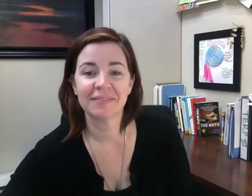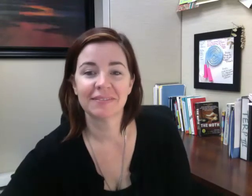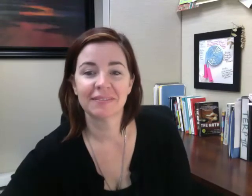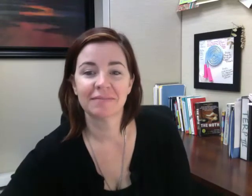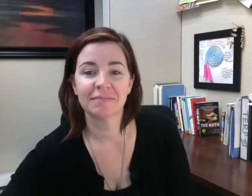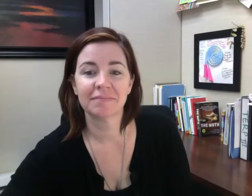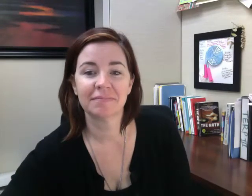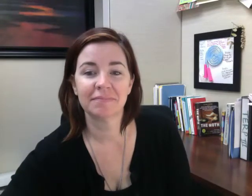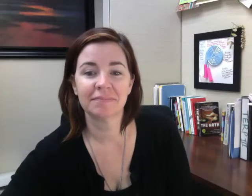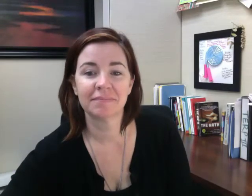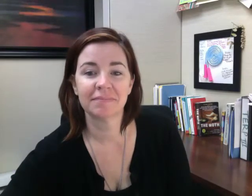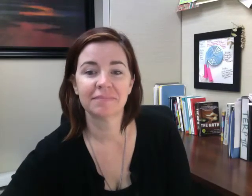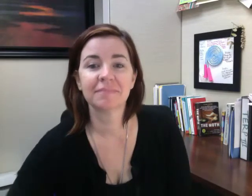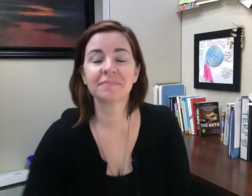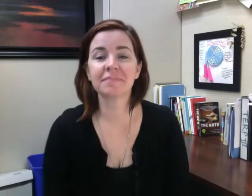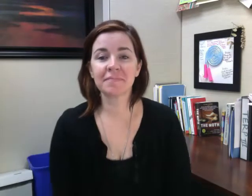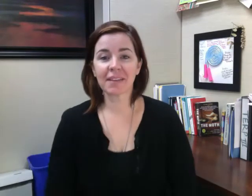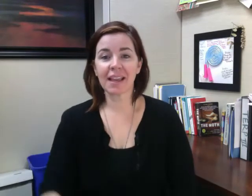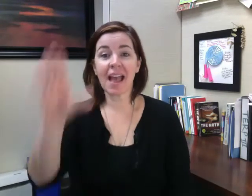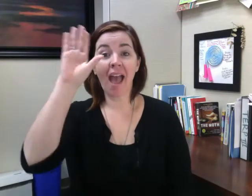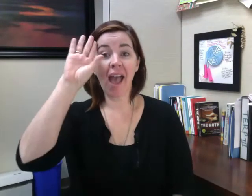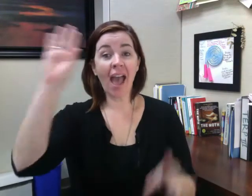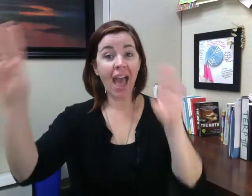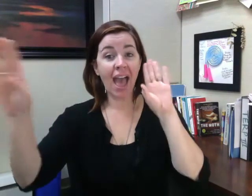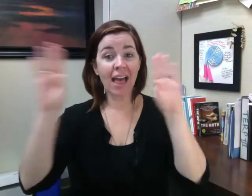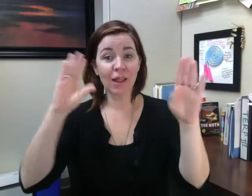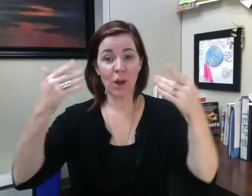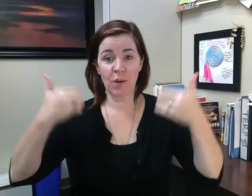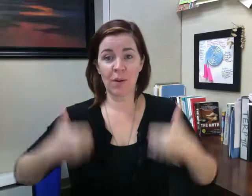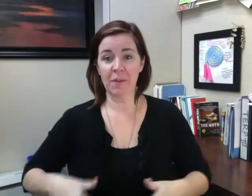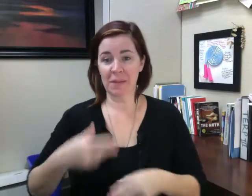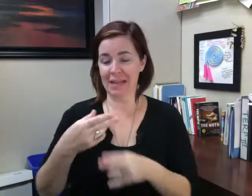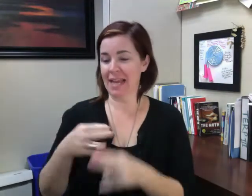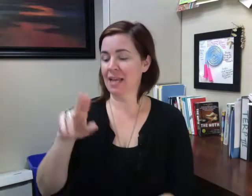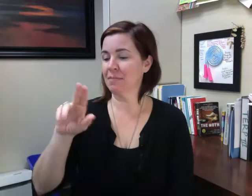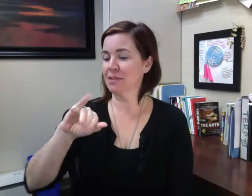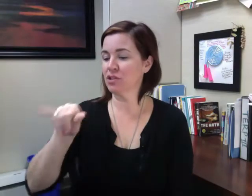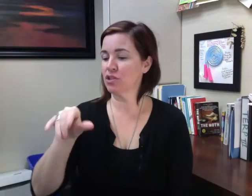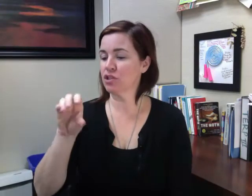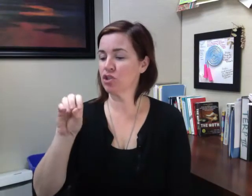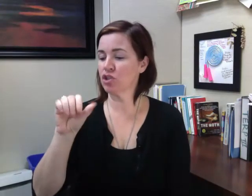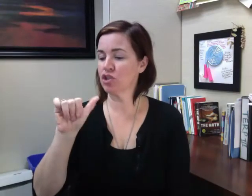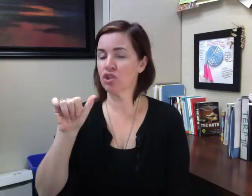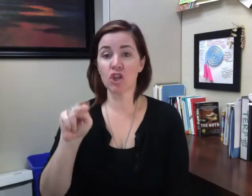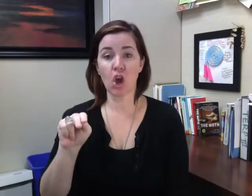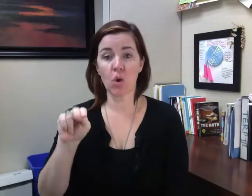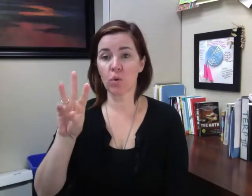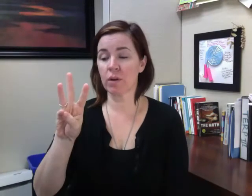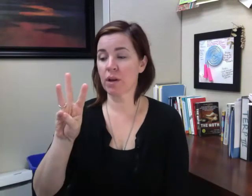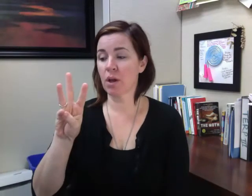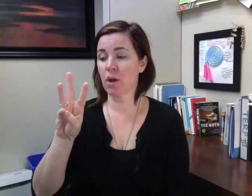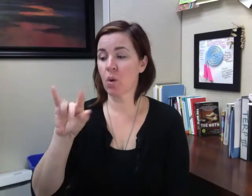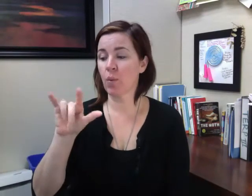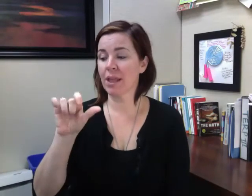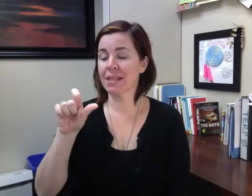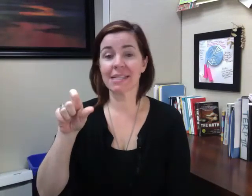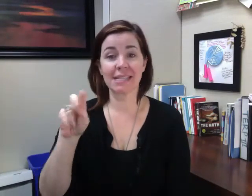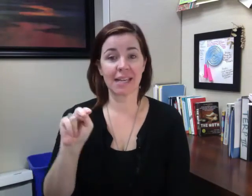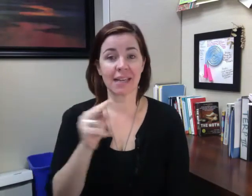Hello, my name is Joan Wilson, and I want to tell you about one